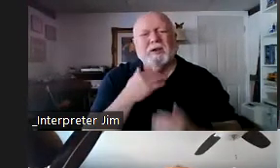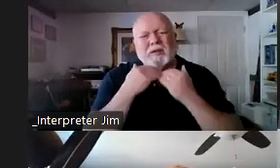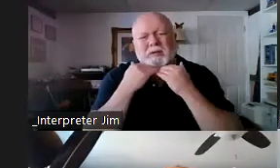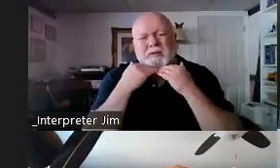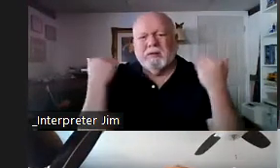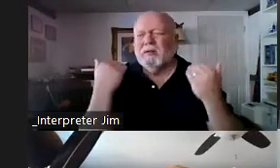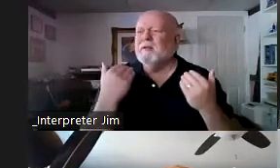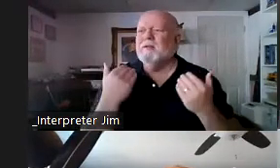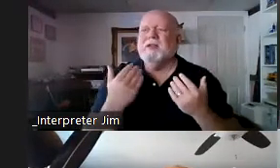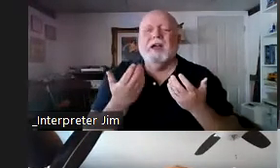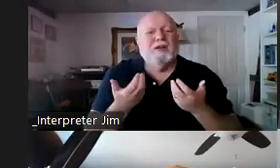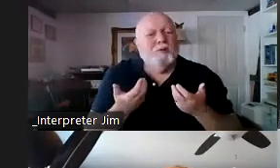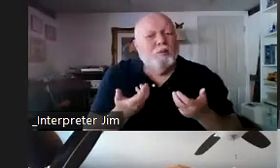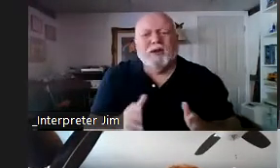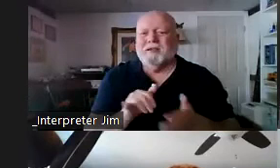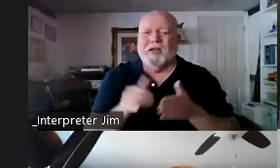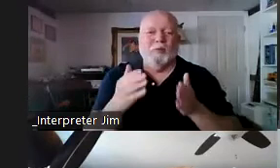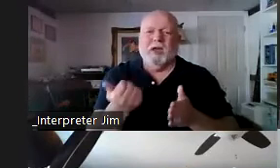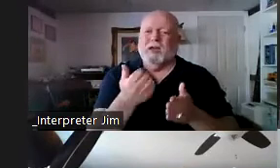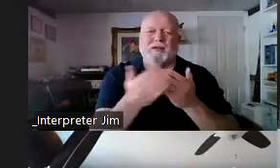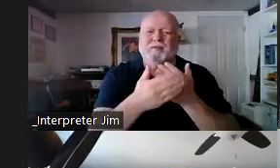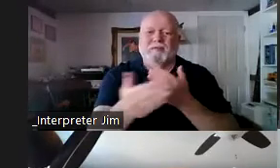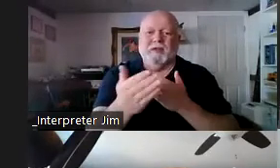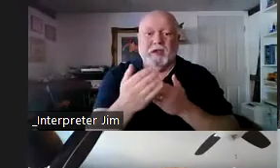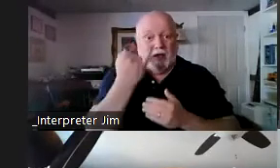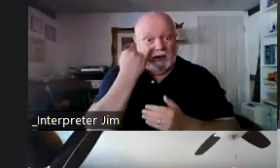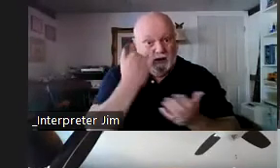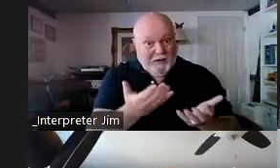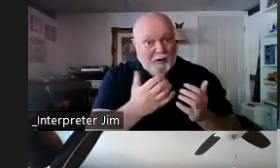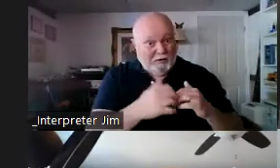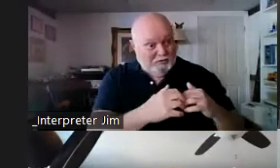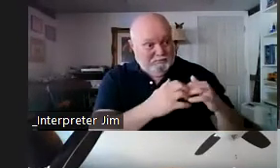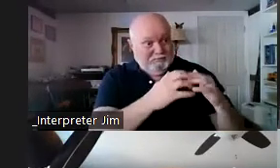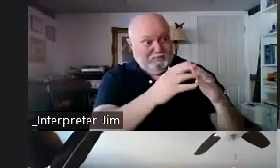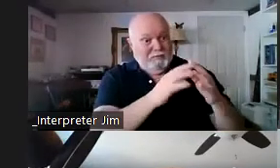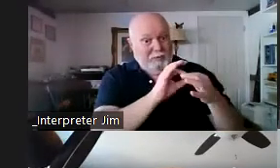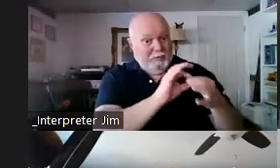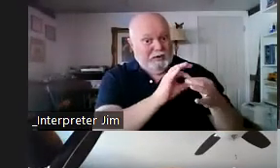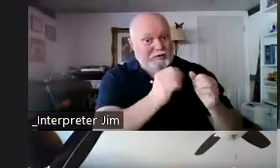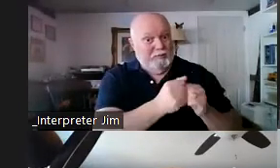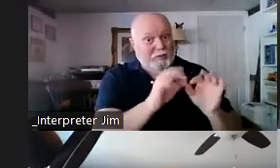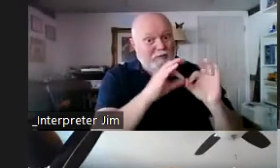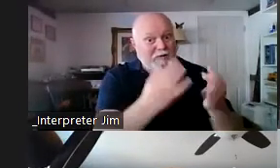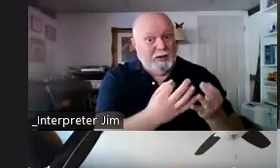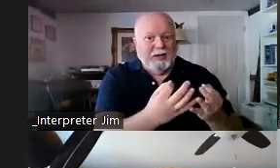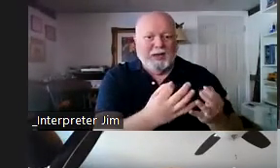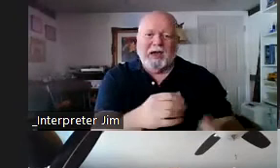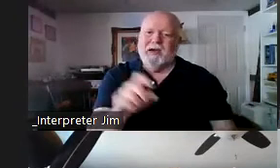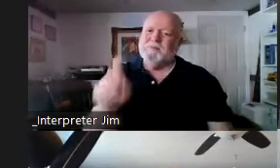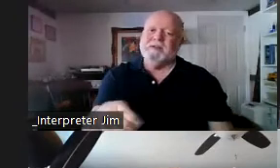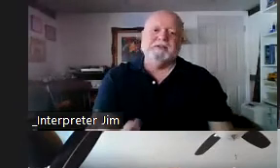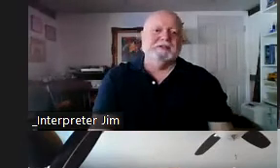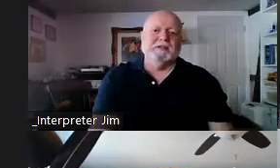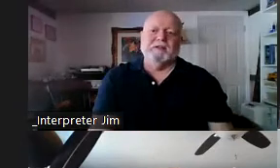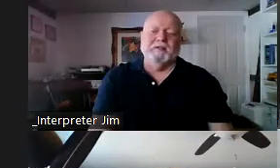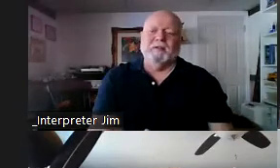person anymore. And I knew if I was ever going to rebuild anything with Kelly and the kids, like, this is what I needed to do. And it may have started off